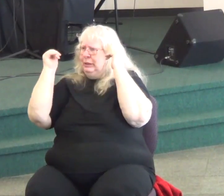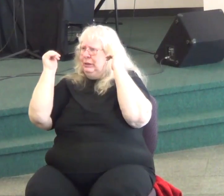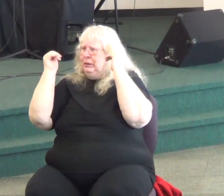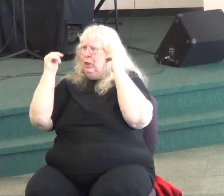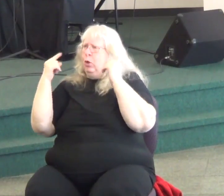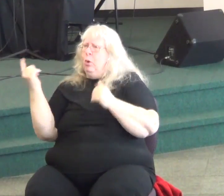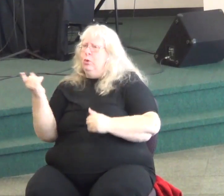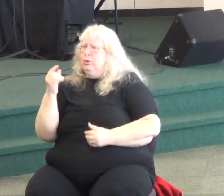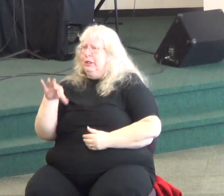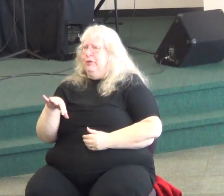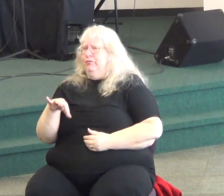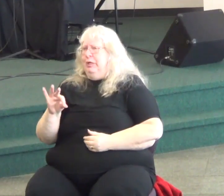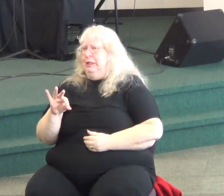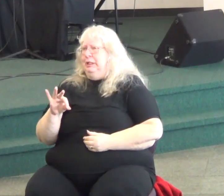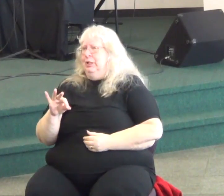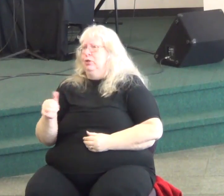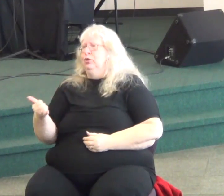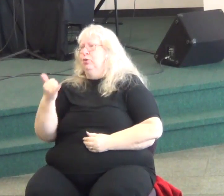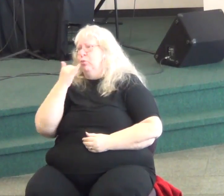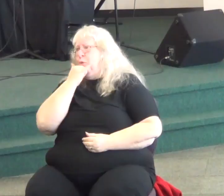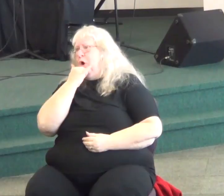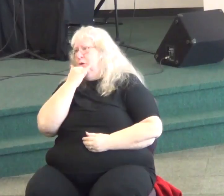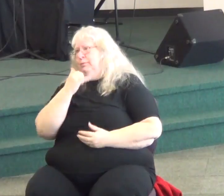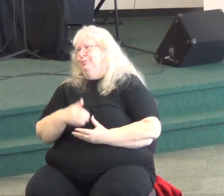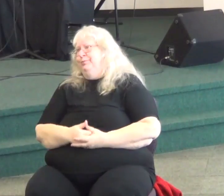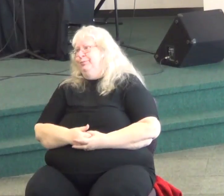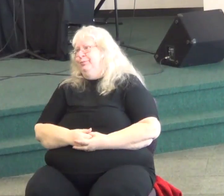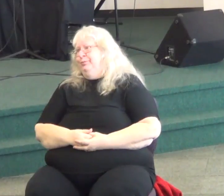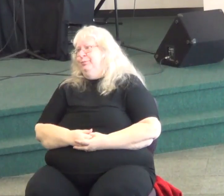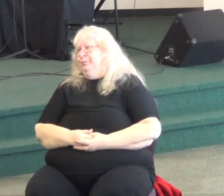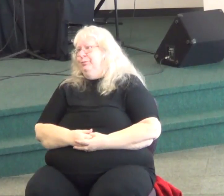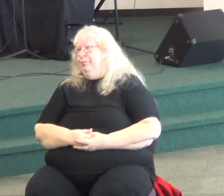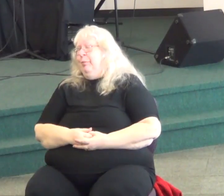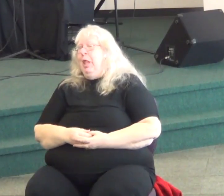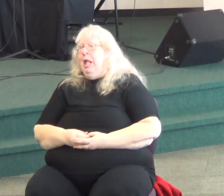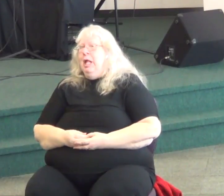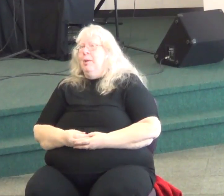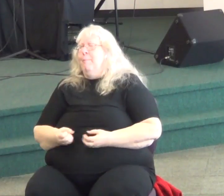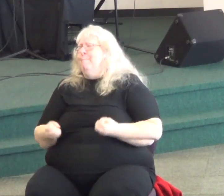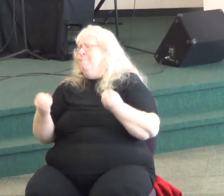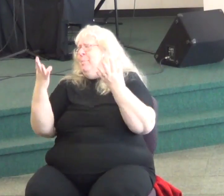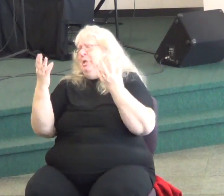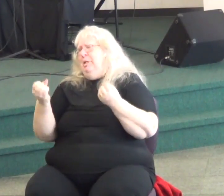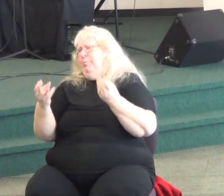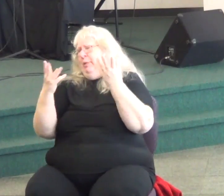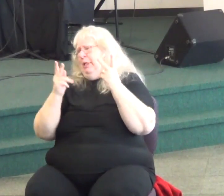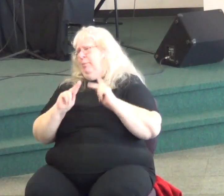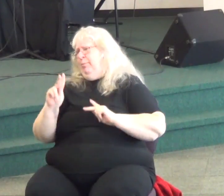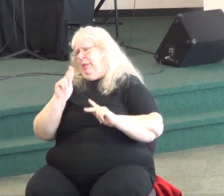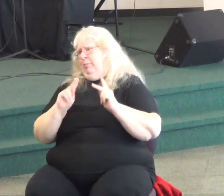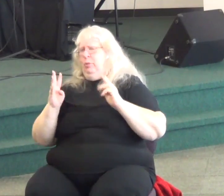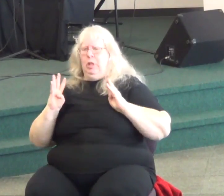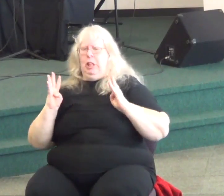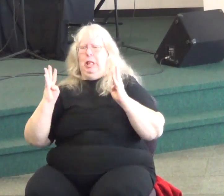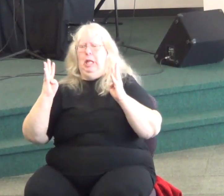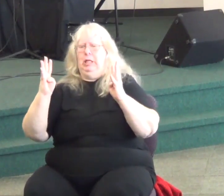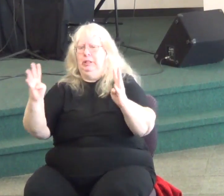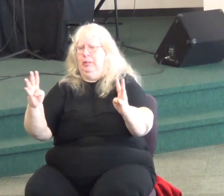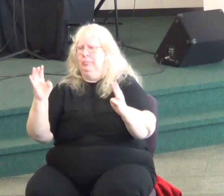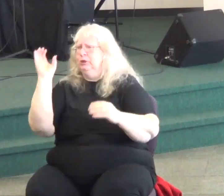missed the mark totally? There are thousands of people lined the street looking for Jesus to come